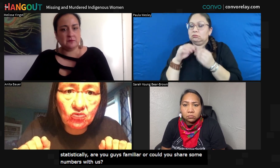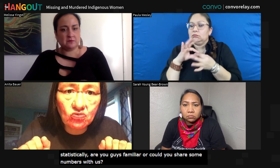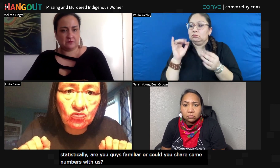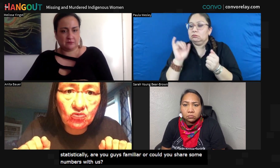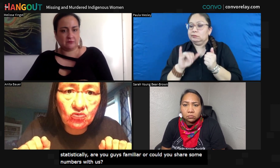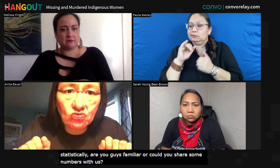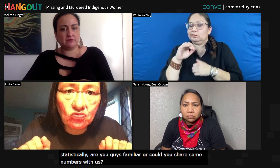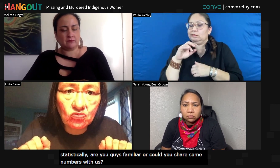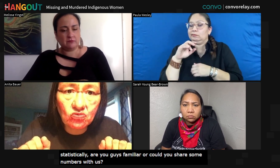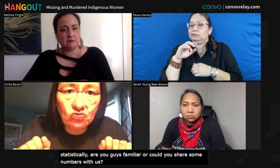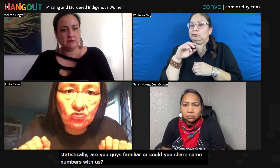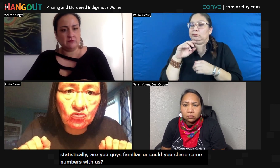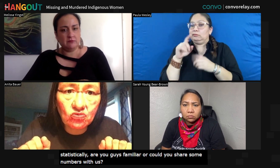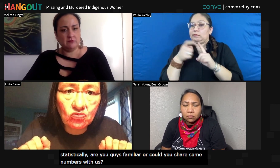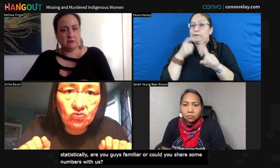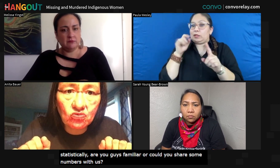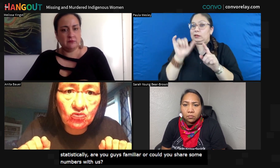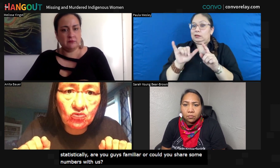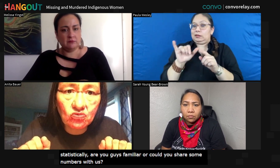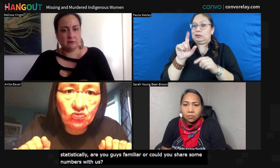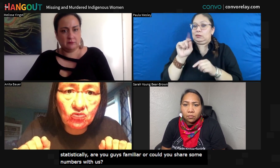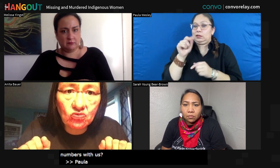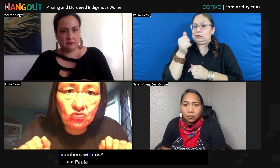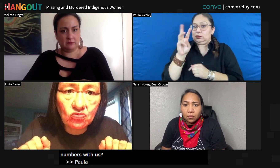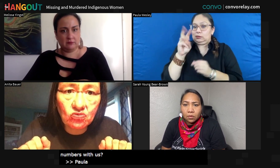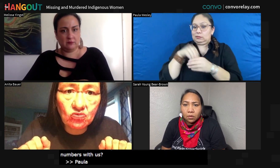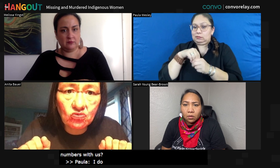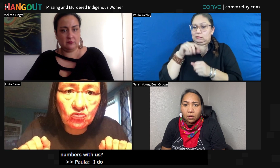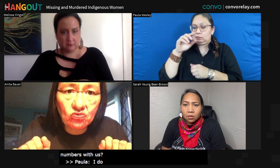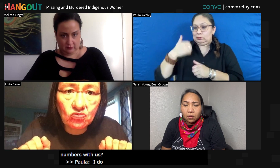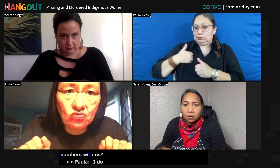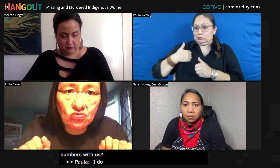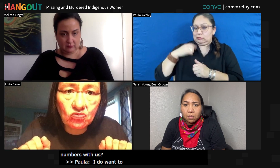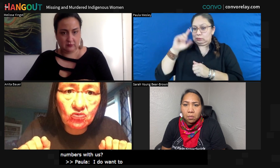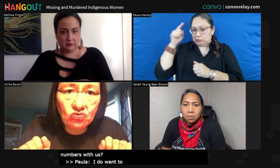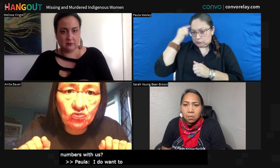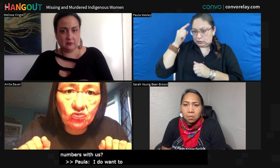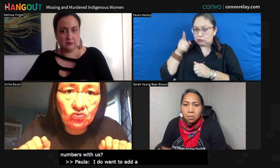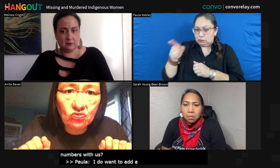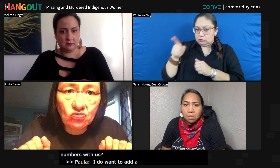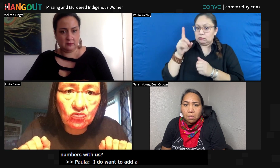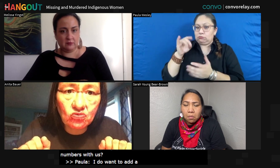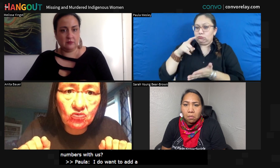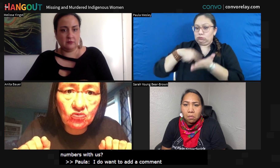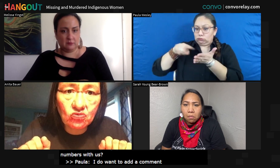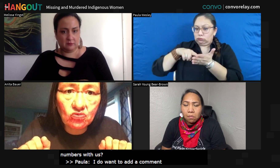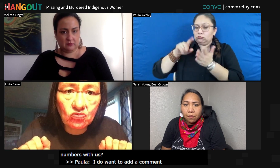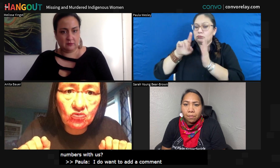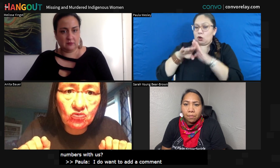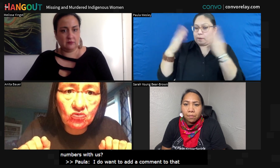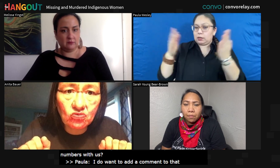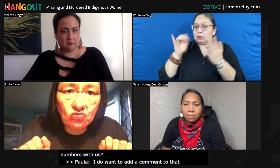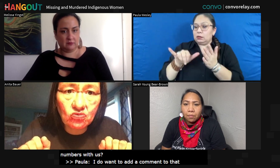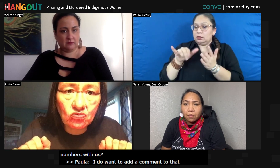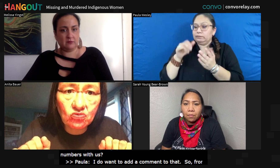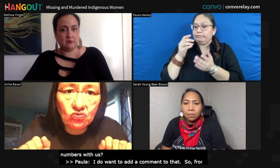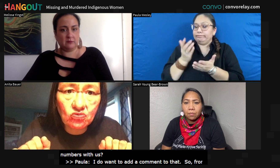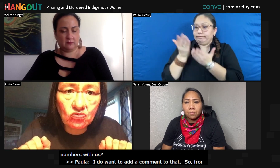Paula, I do want to add a comment to that. So from 2016 in Canada, with the government opening